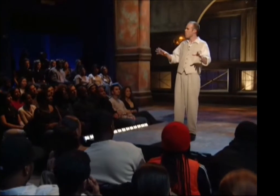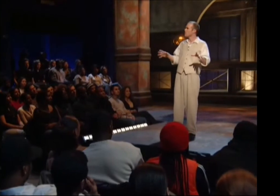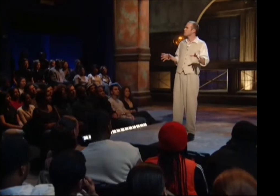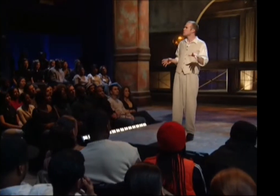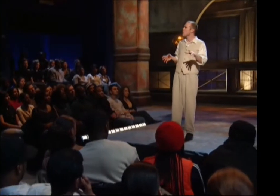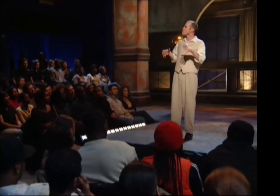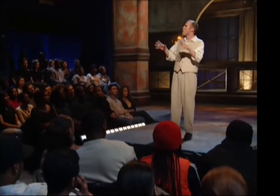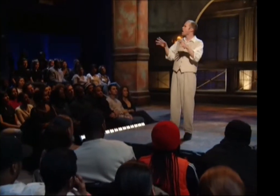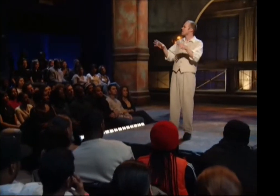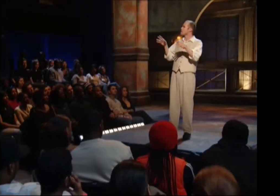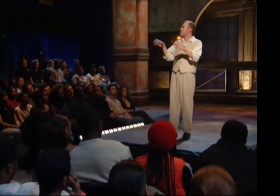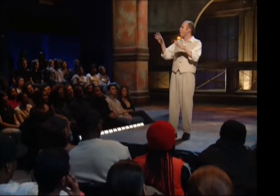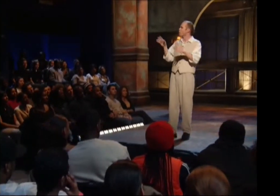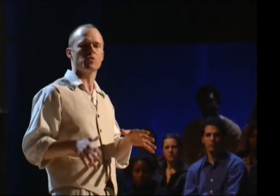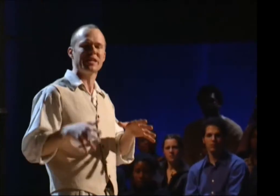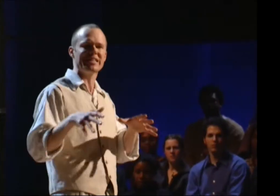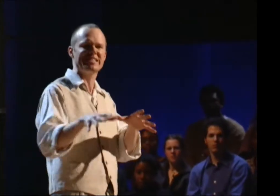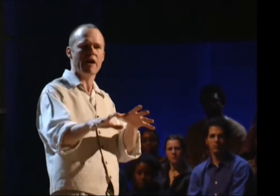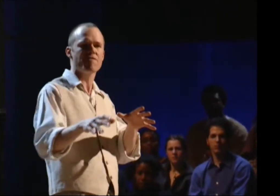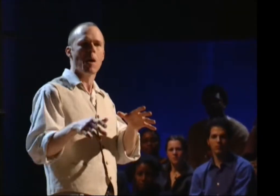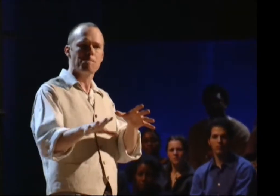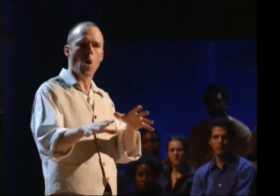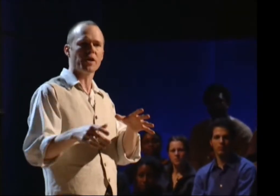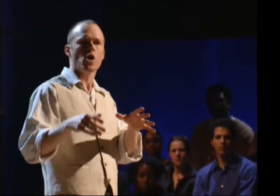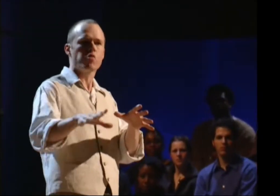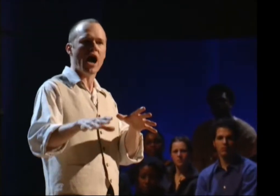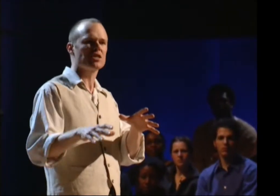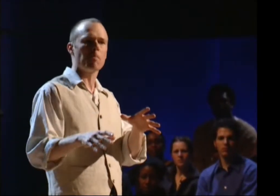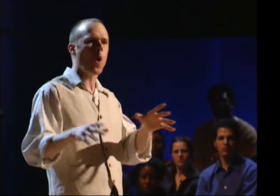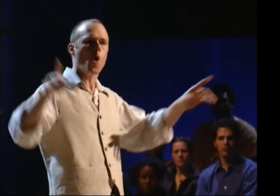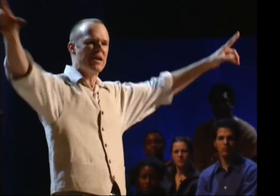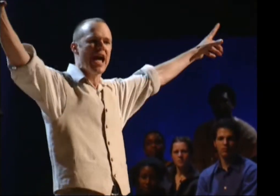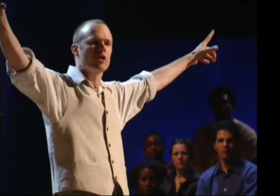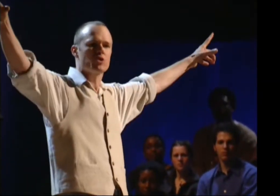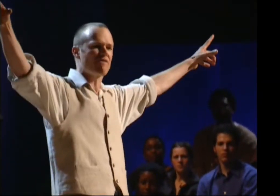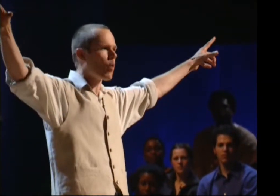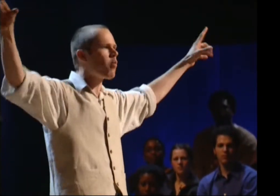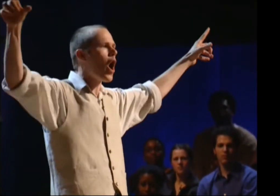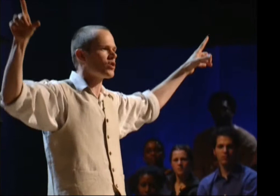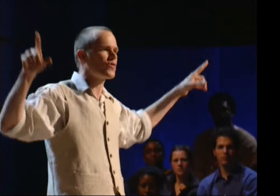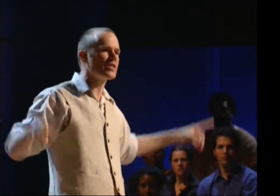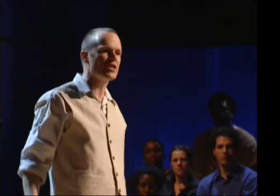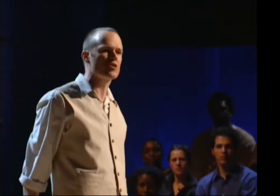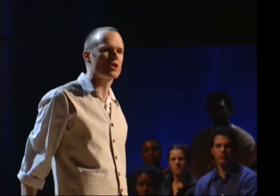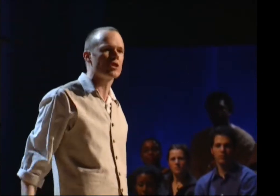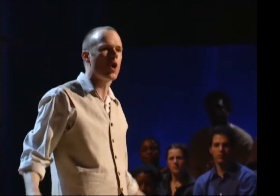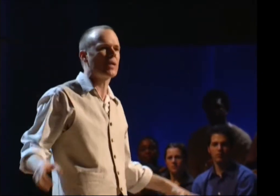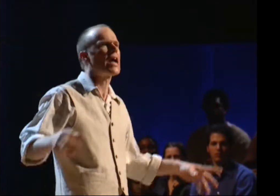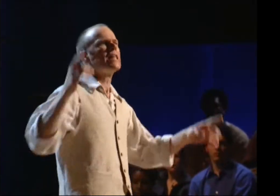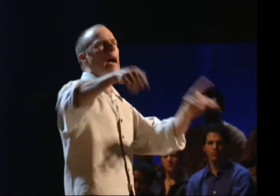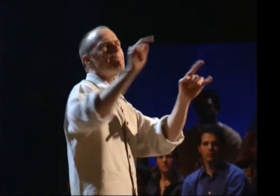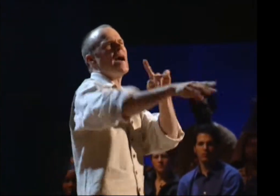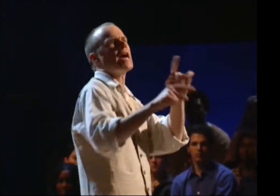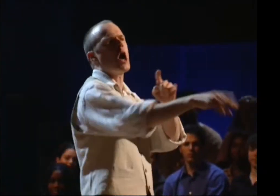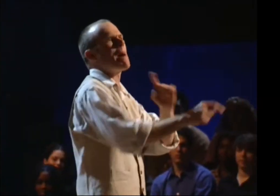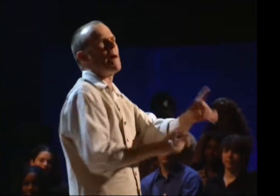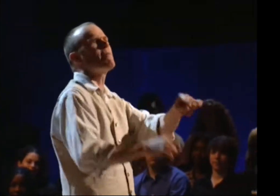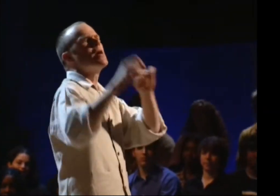do rock their poems, and when a deaf poet rocks a poem, it echoes off the walls for these ears alone, like, "Don't paint it on a bomb, I'm